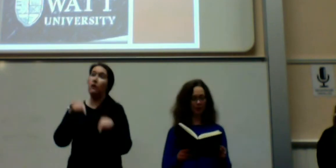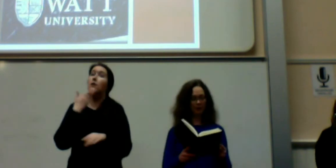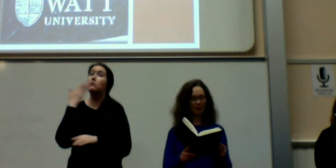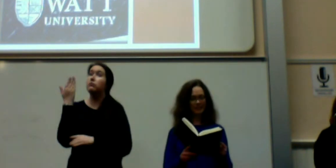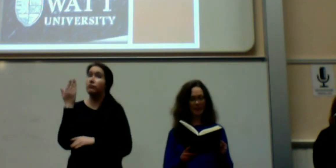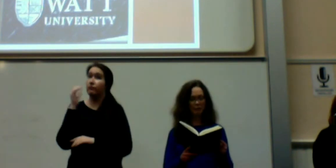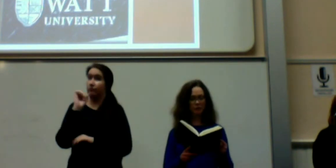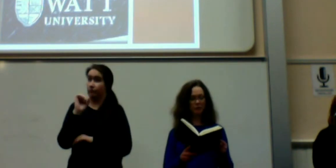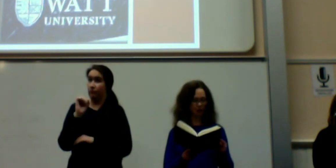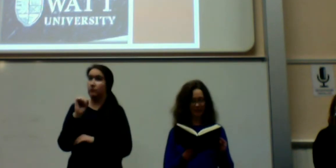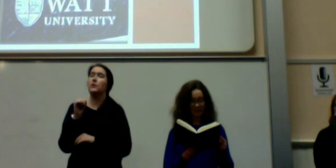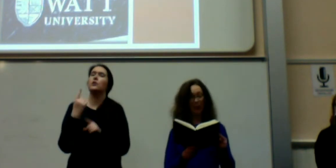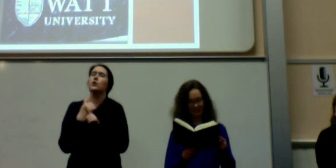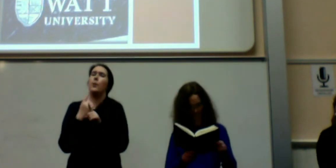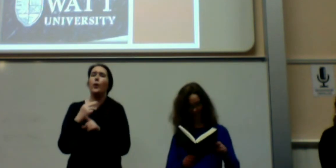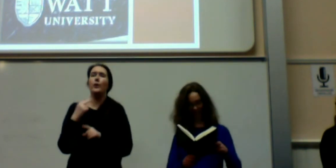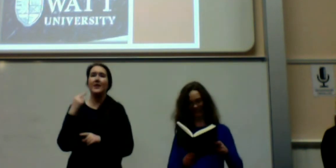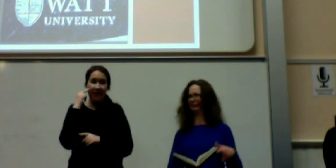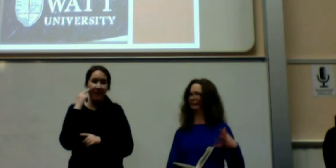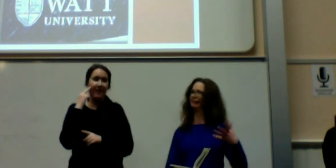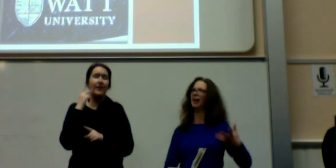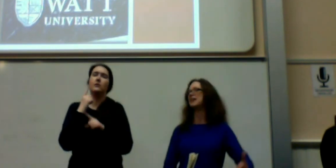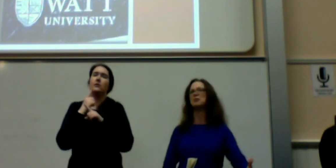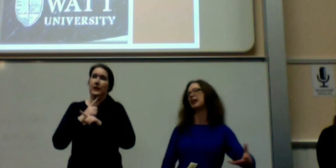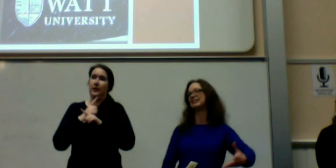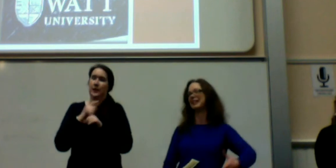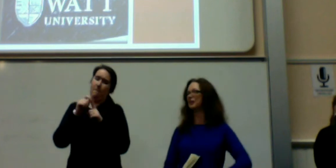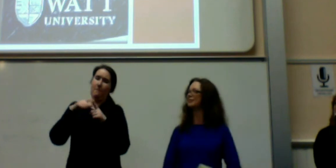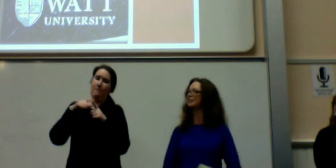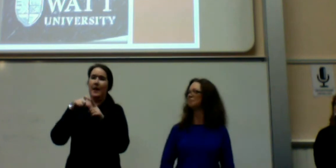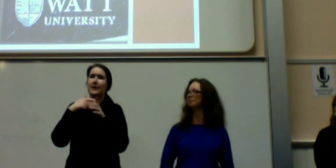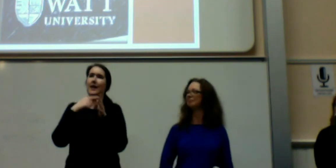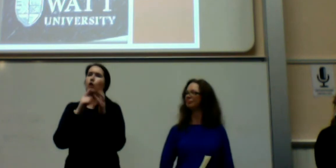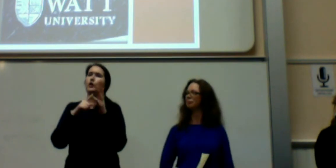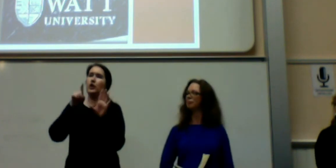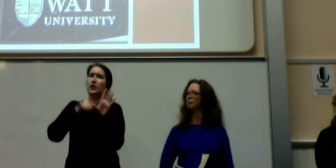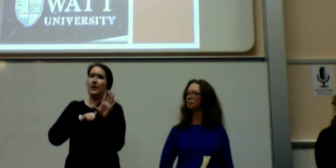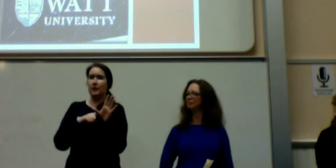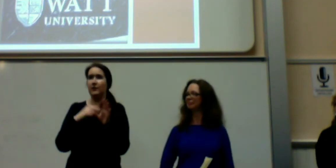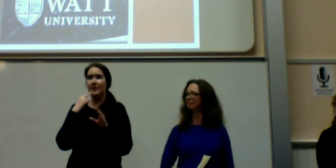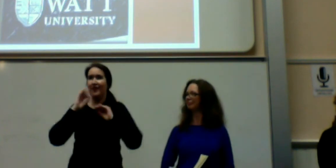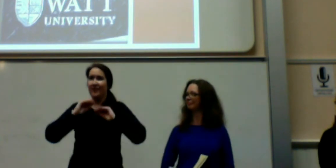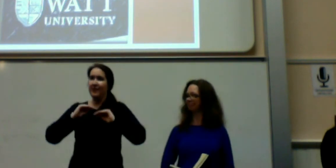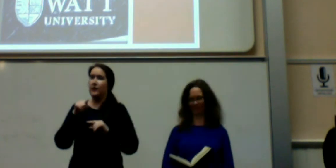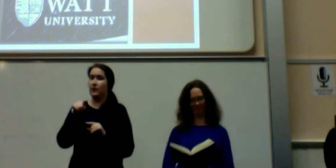about deaf pedagogy. Never pronounce that one.